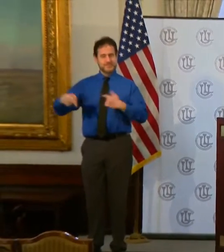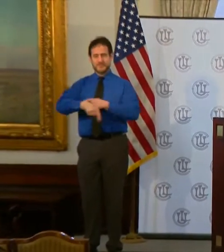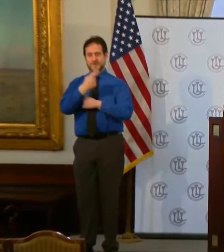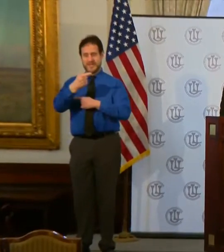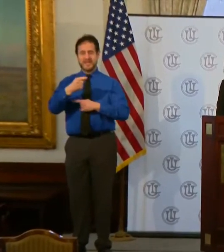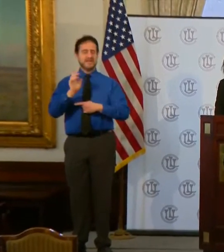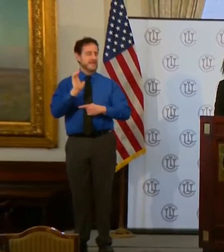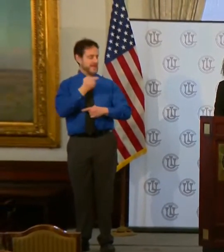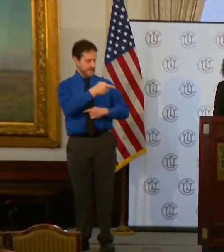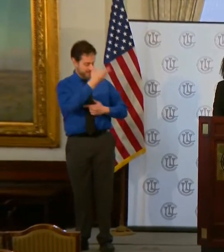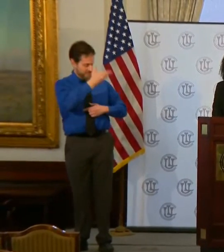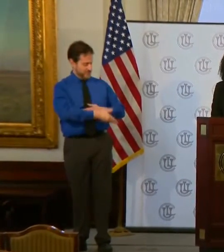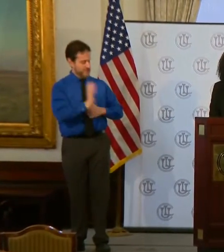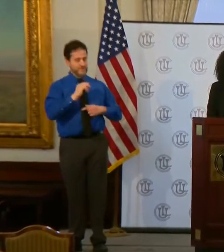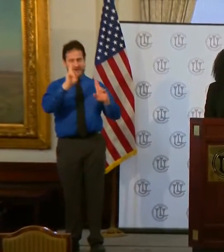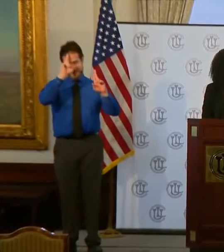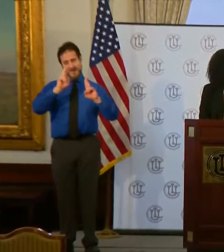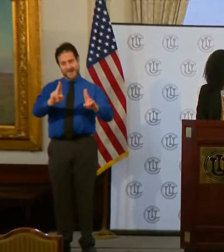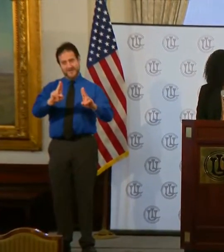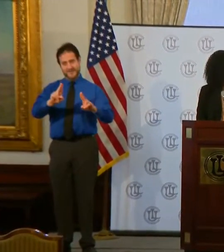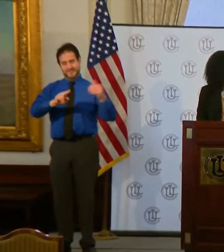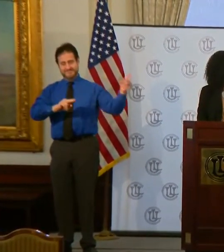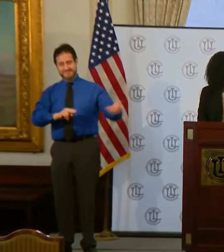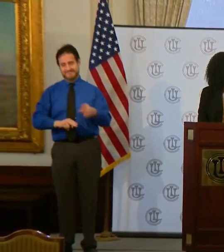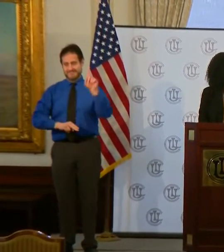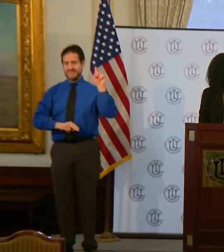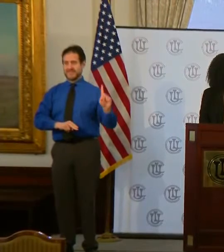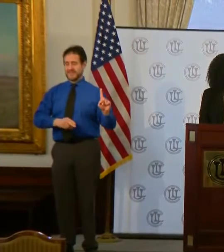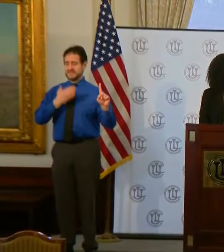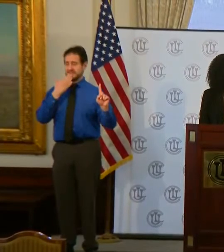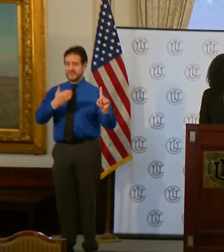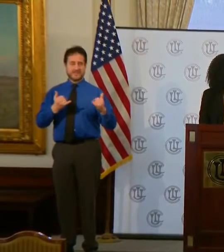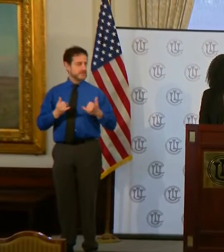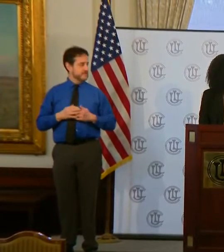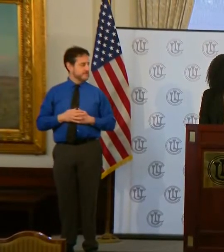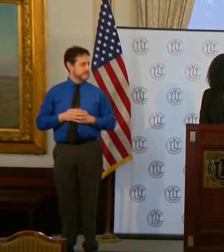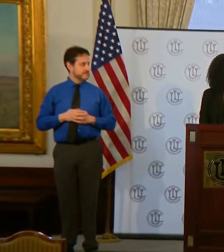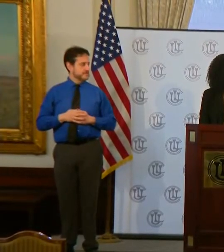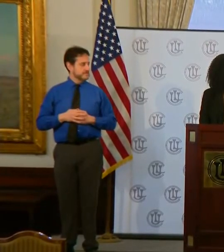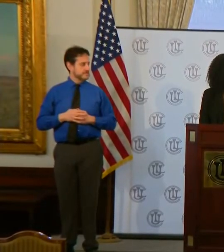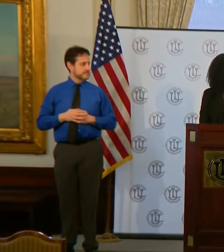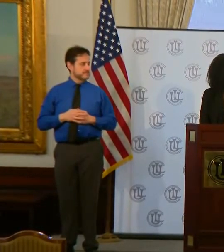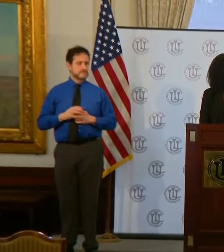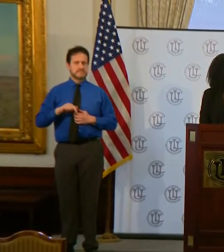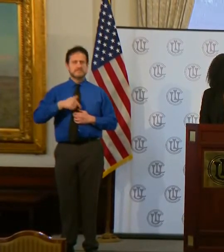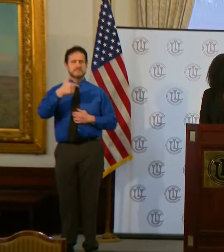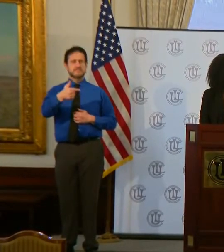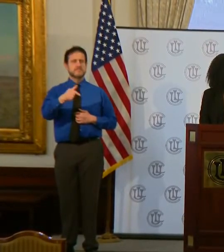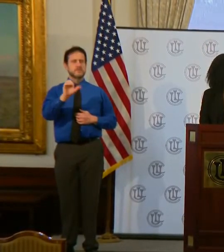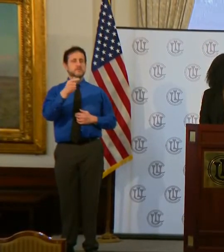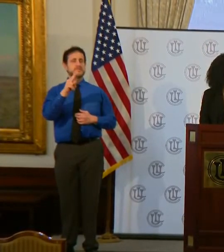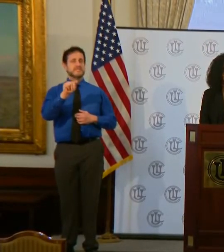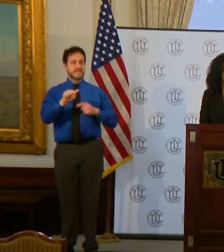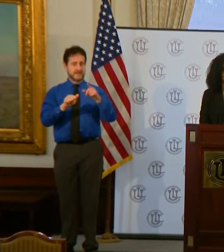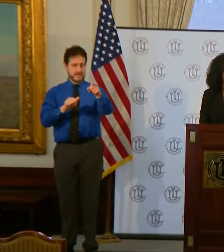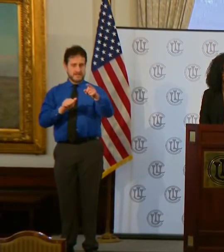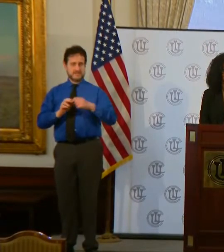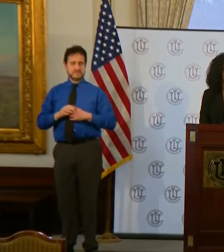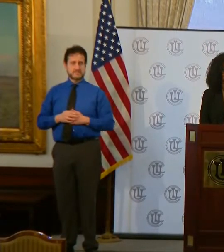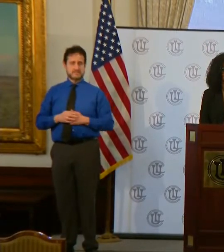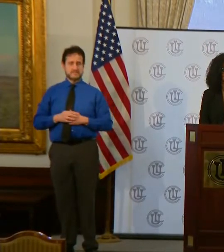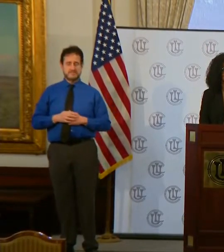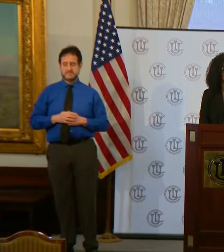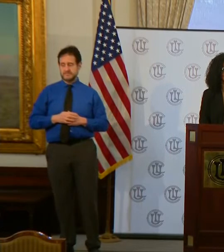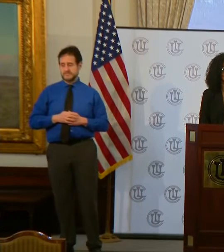Honored guest, and thank you very much. I am going to turn this over to Christina. There she is. Thank We you.